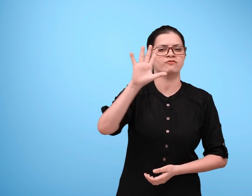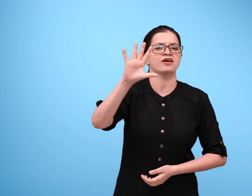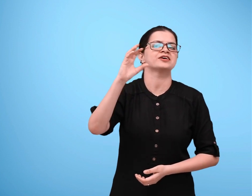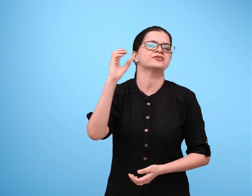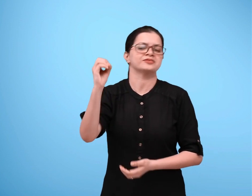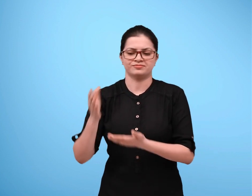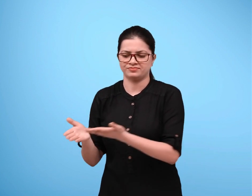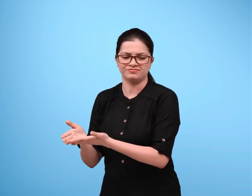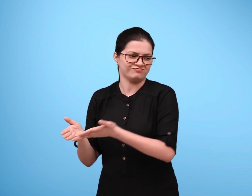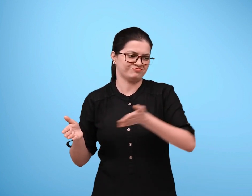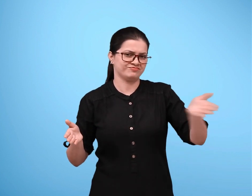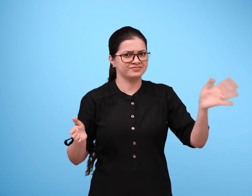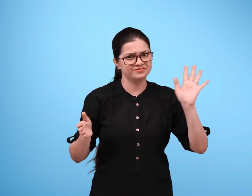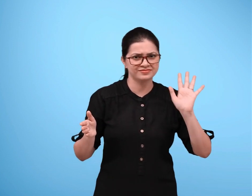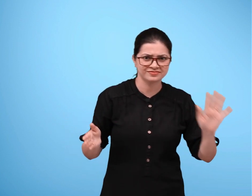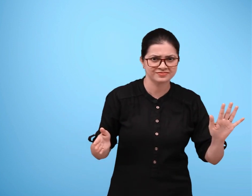3,250 meters.